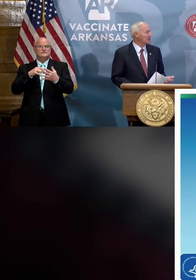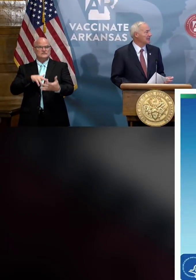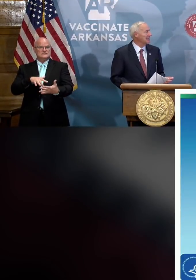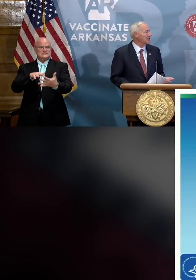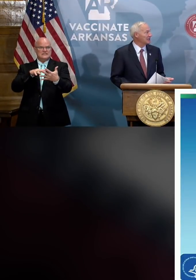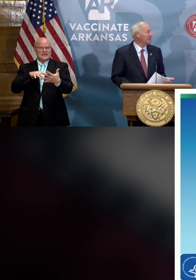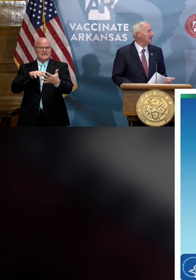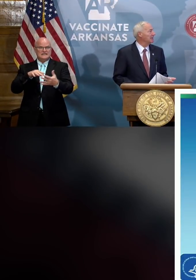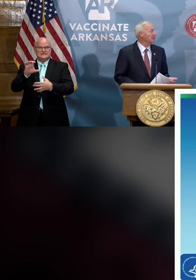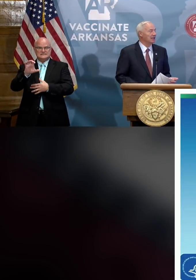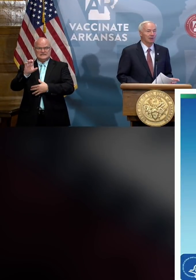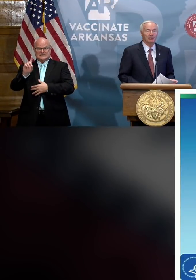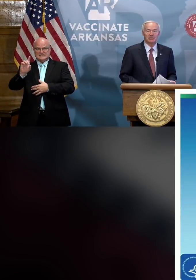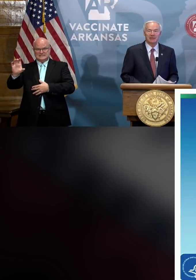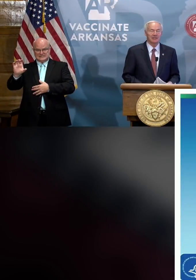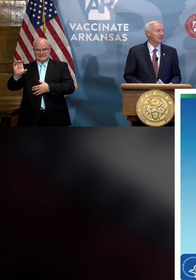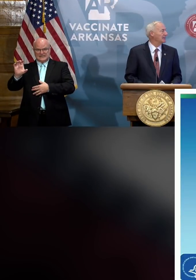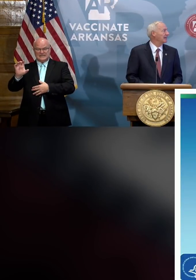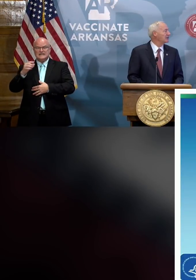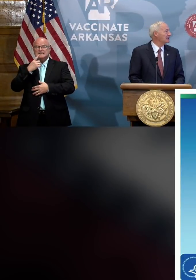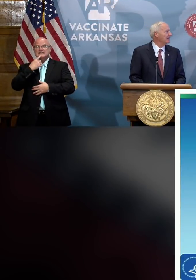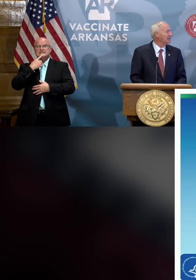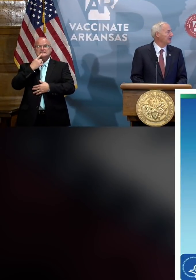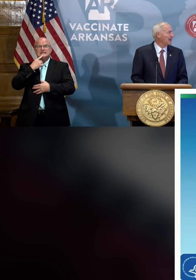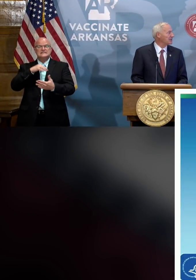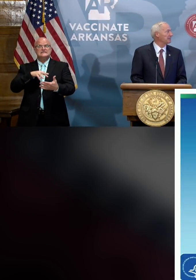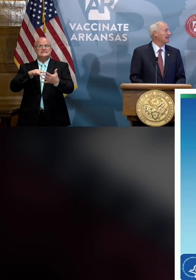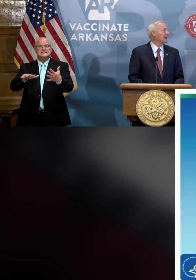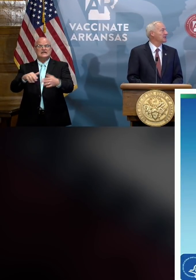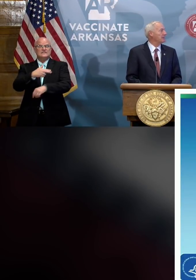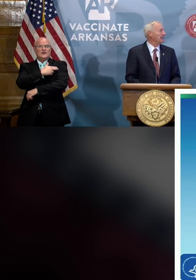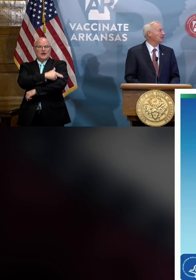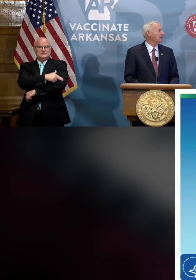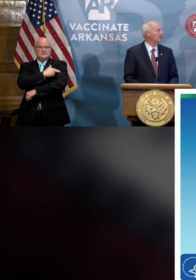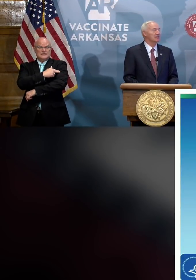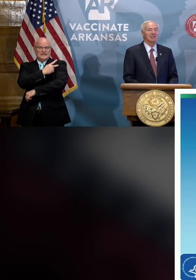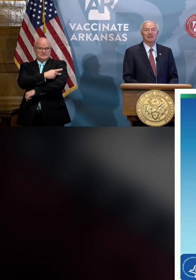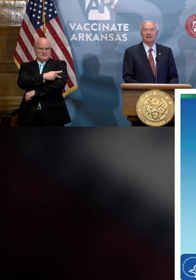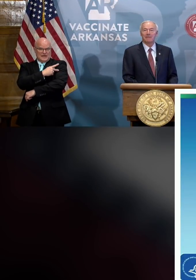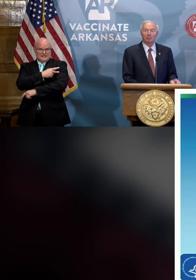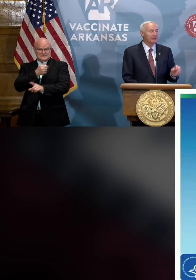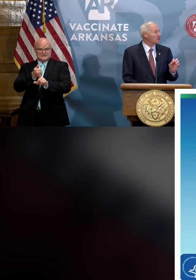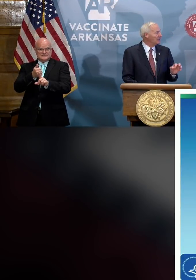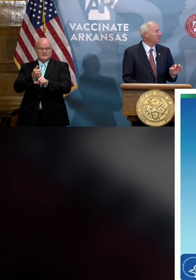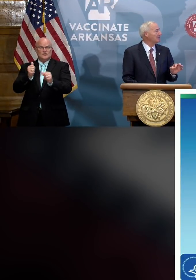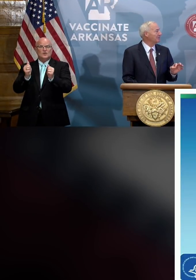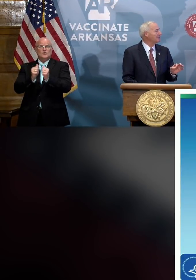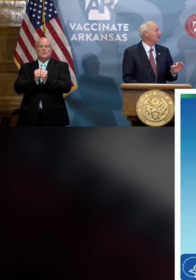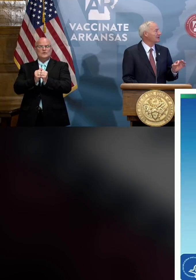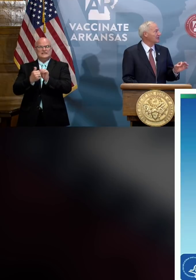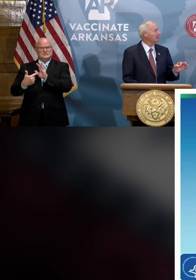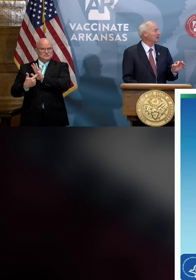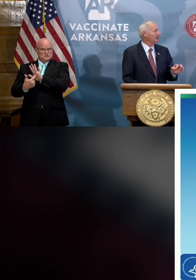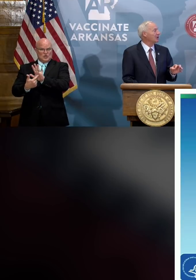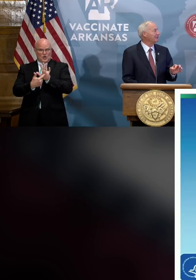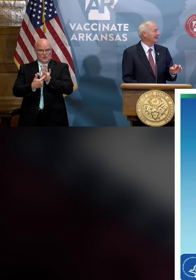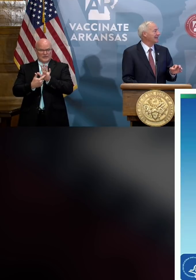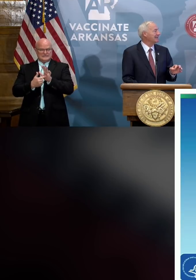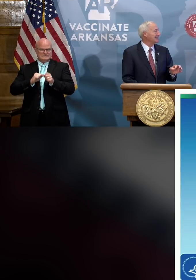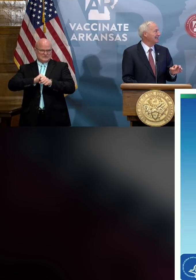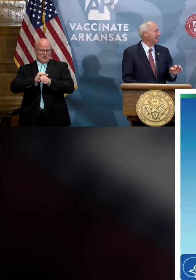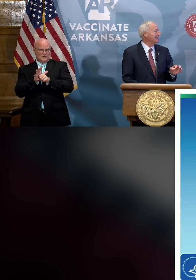study of the CDC, which says a study of hospitalized patients with symptoms similar